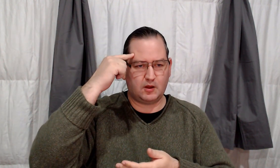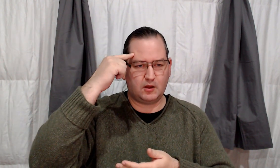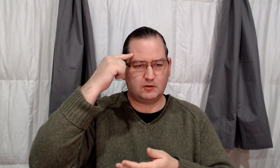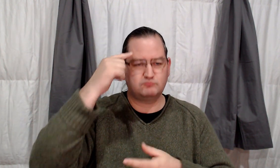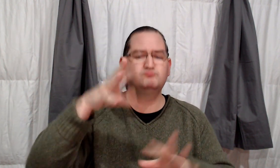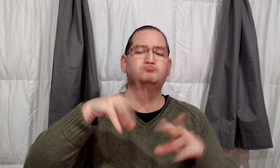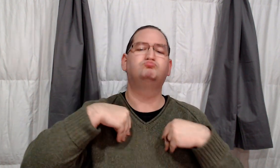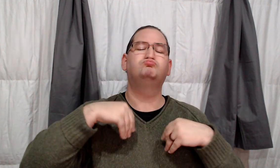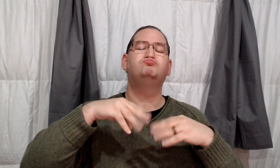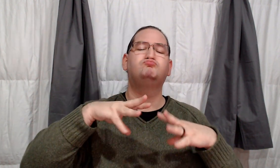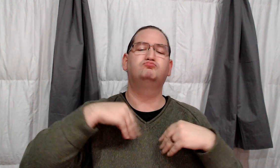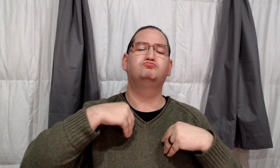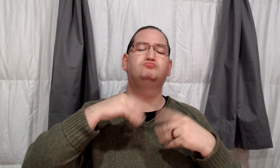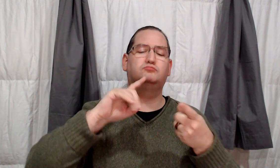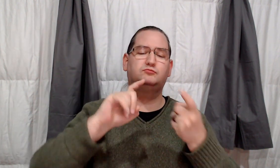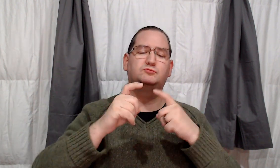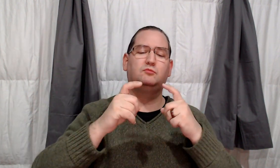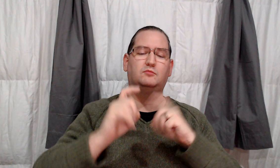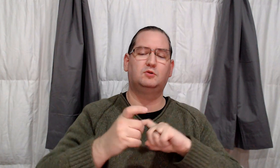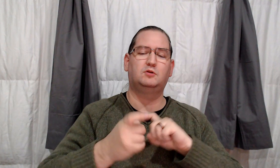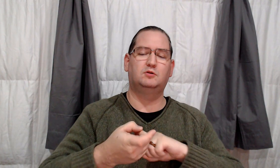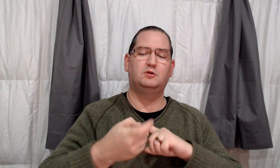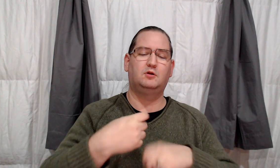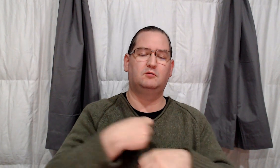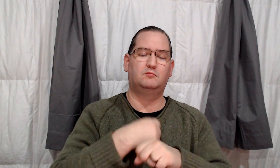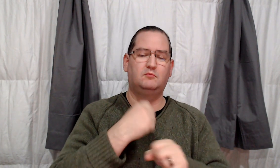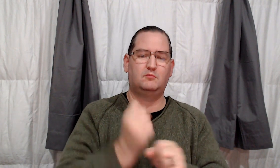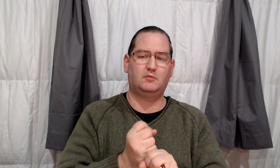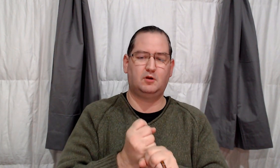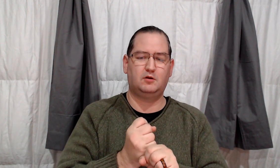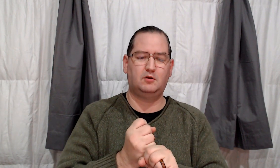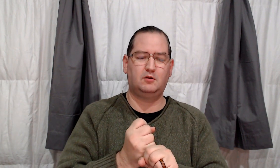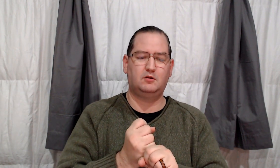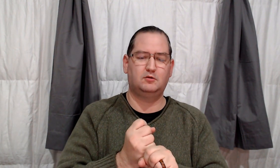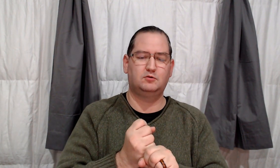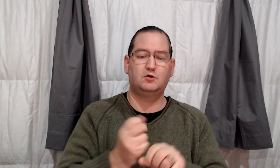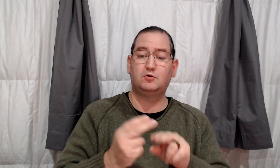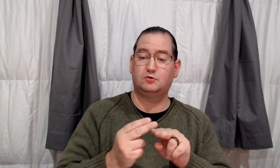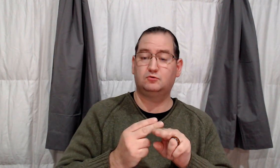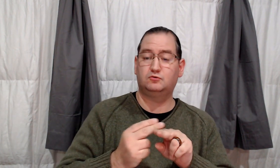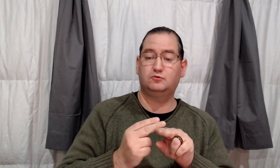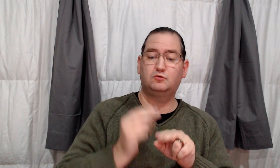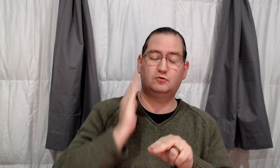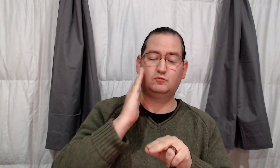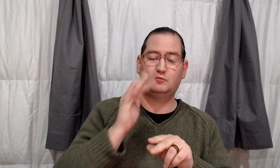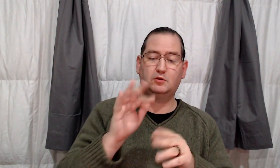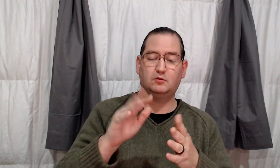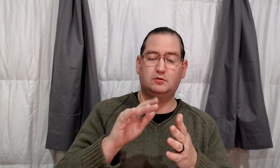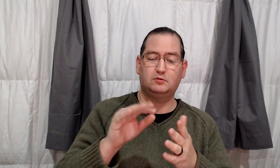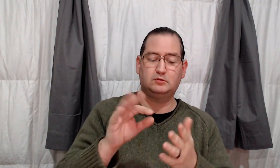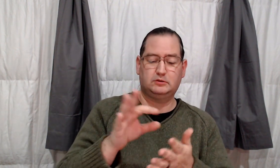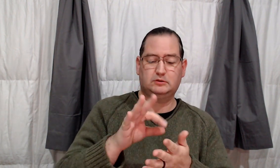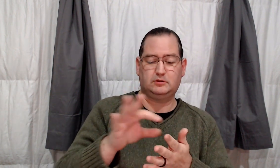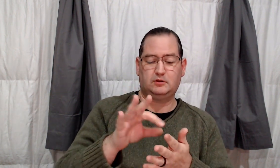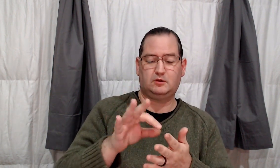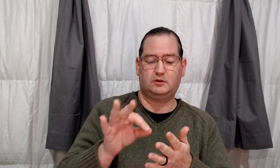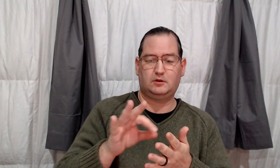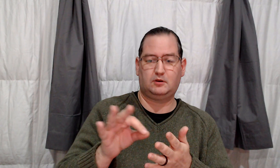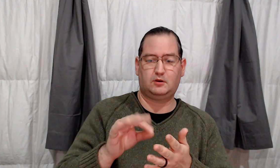Because in a while I'm going to count from 1 to 10. And every suggestion I've given you, you'll act upon and carry out